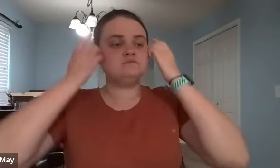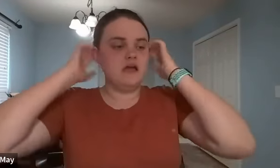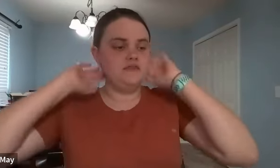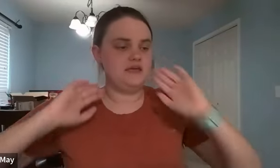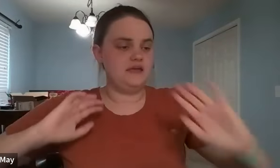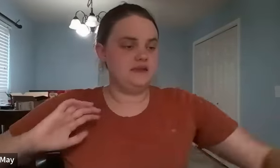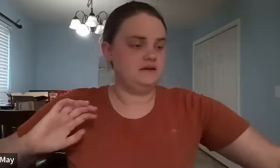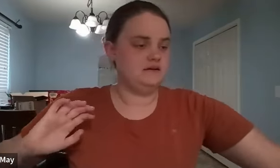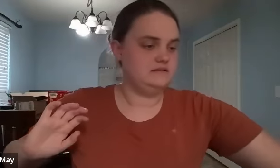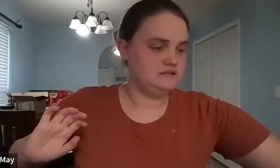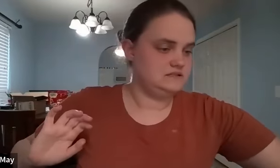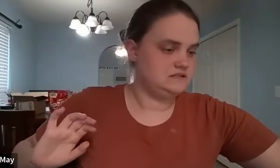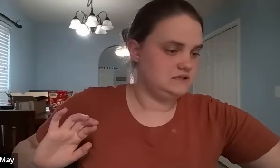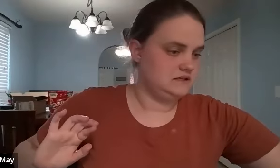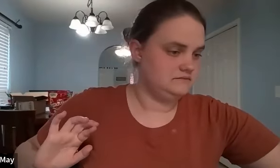And then let's see.